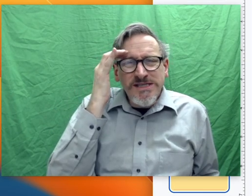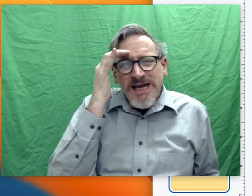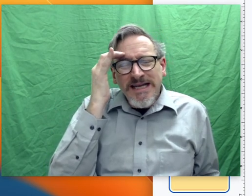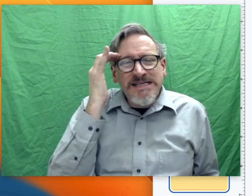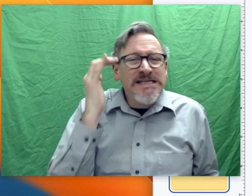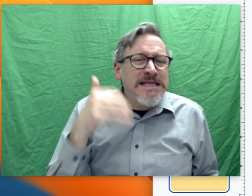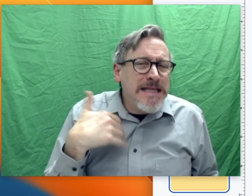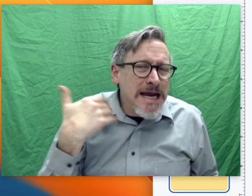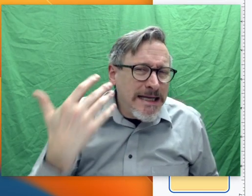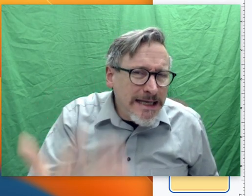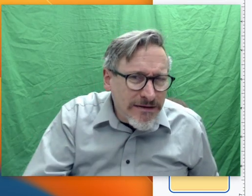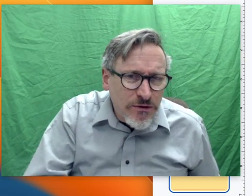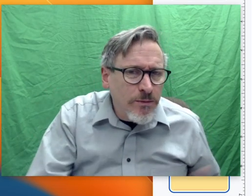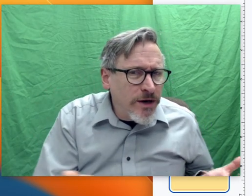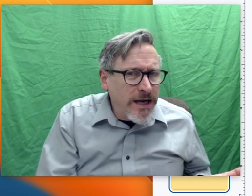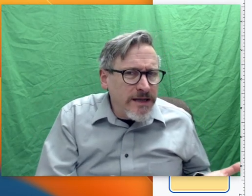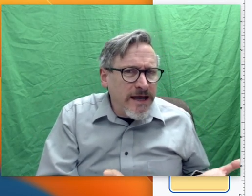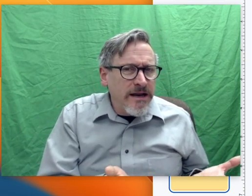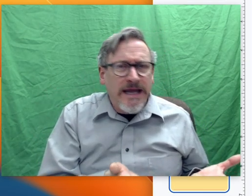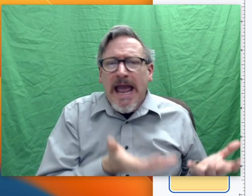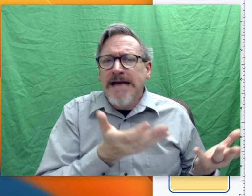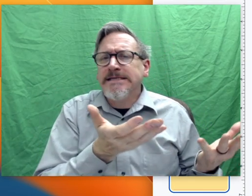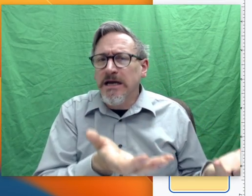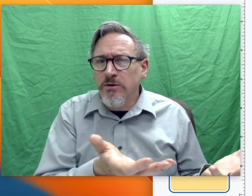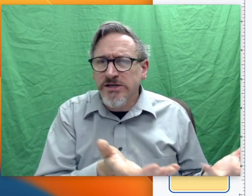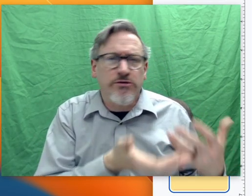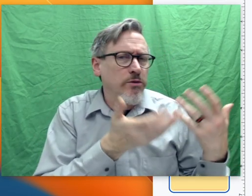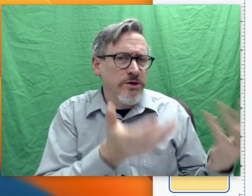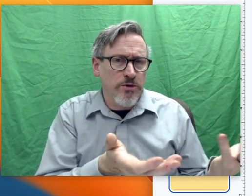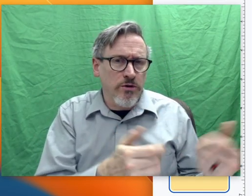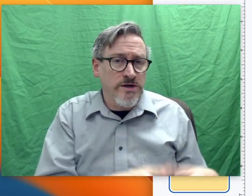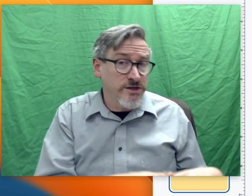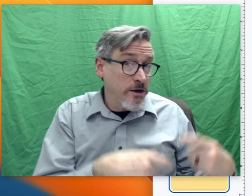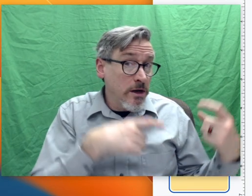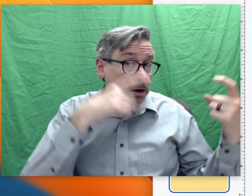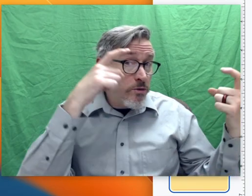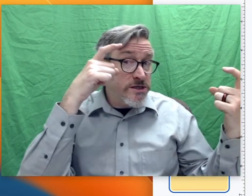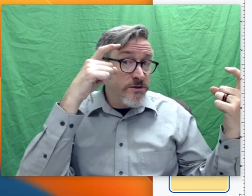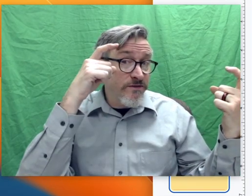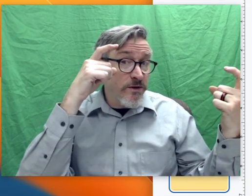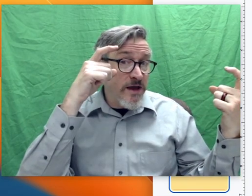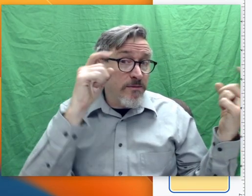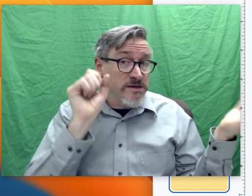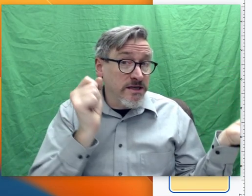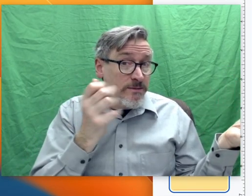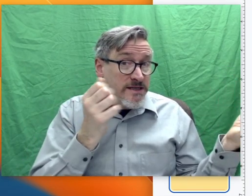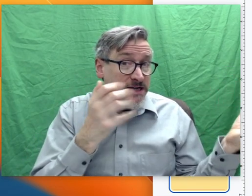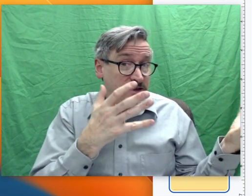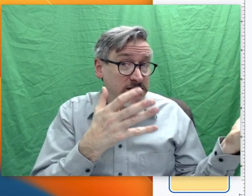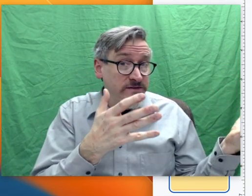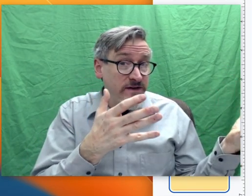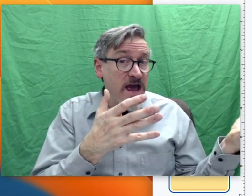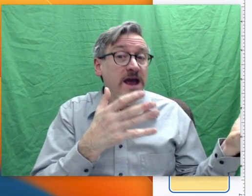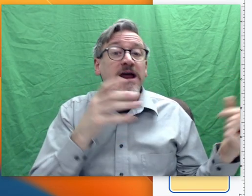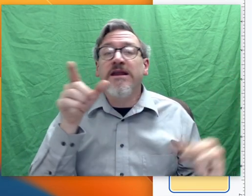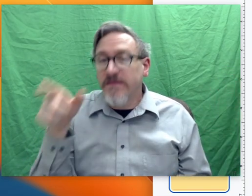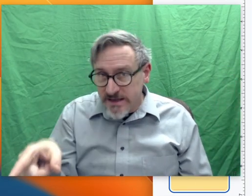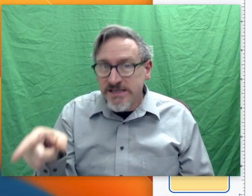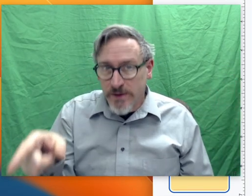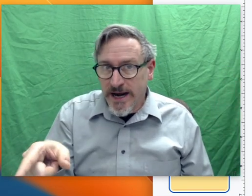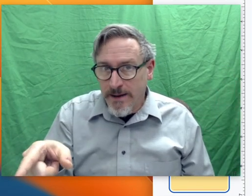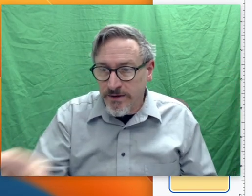So it's slightly different. We're than like asking a question or a rhetorical question. We're just floating eyebrows a little bit to say this